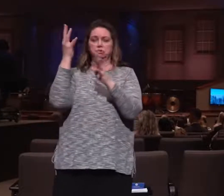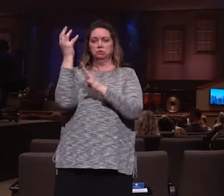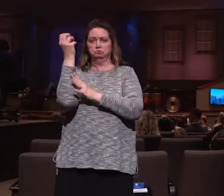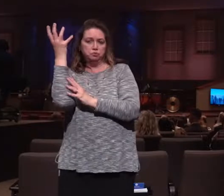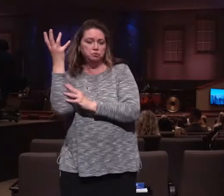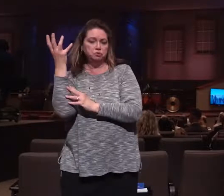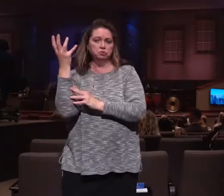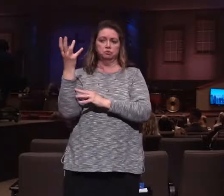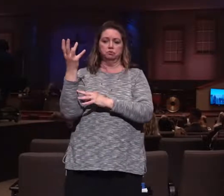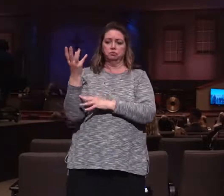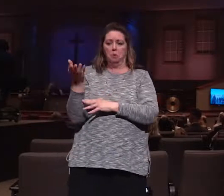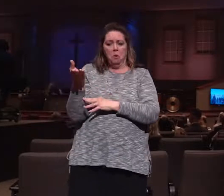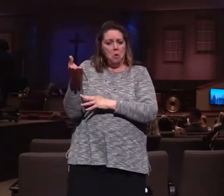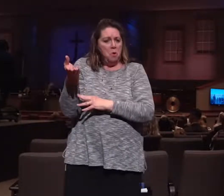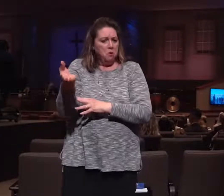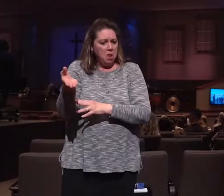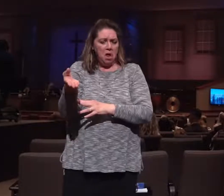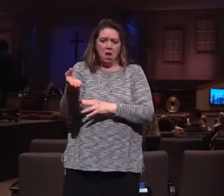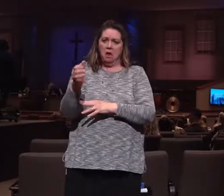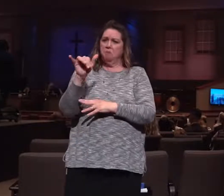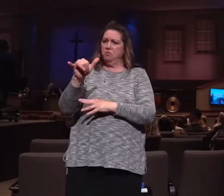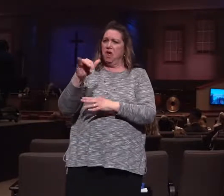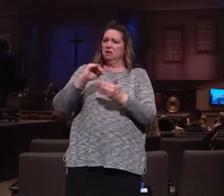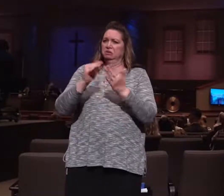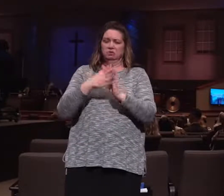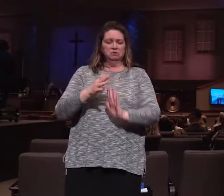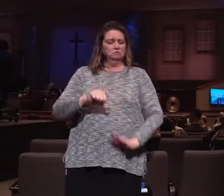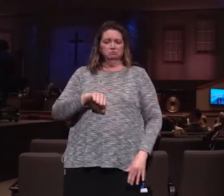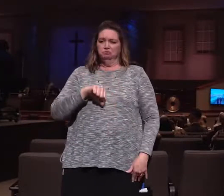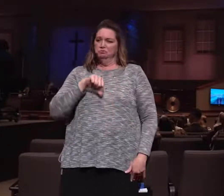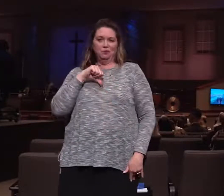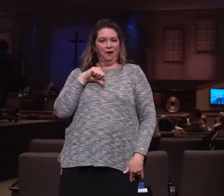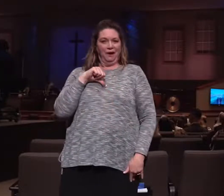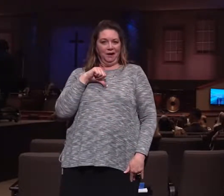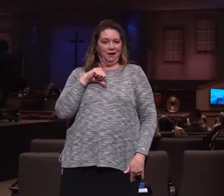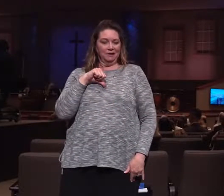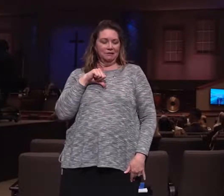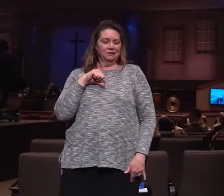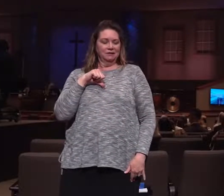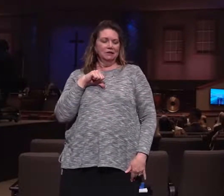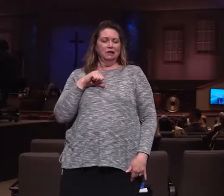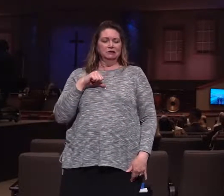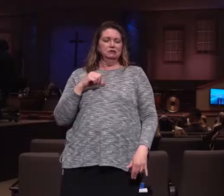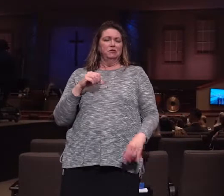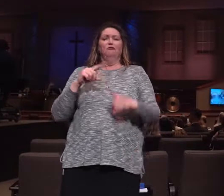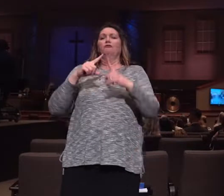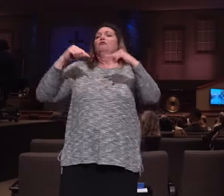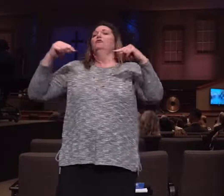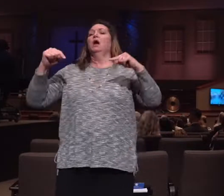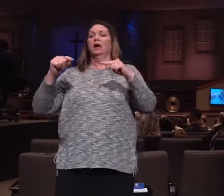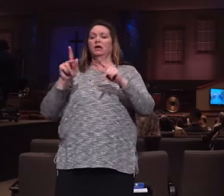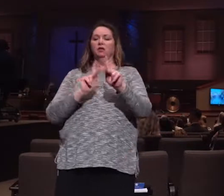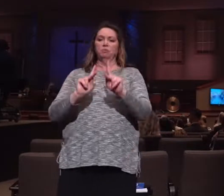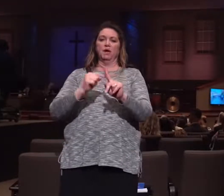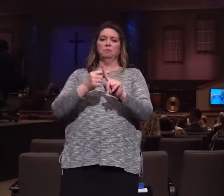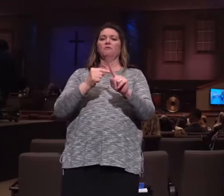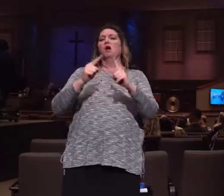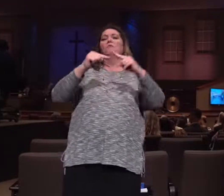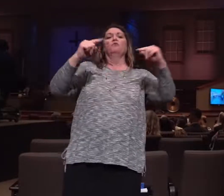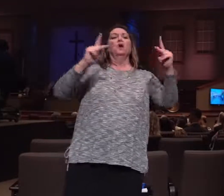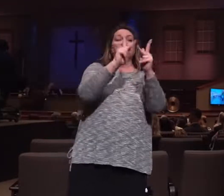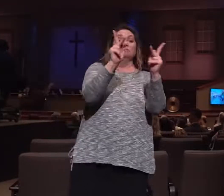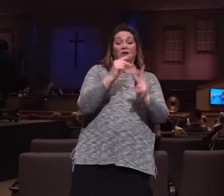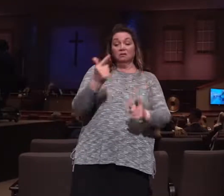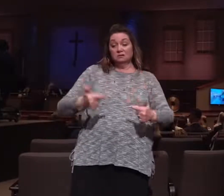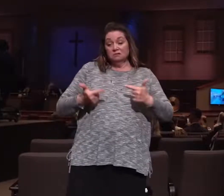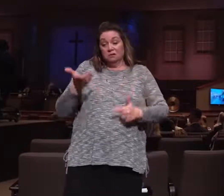place that takes enormous pride in its diverse and cosmopolitan culture. In an address to the